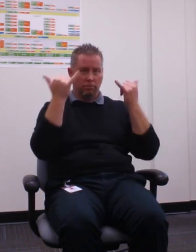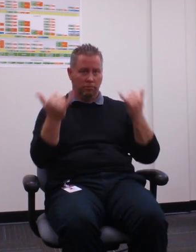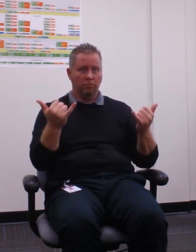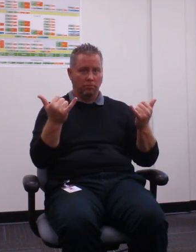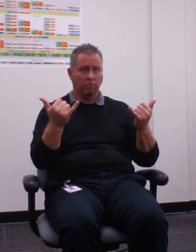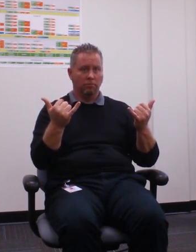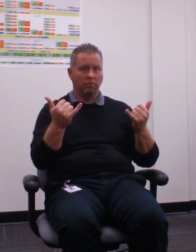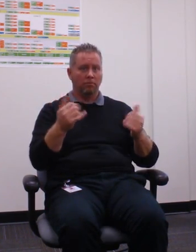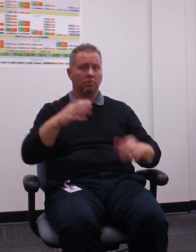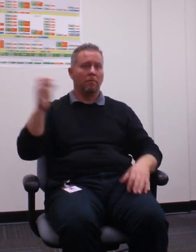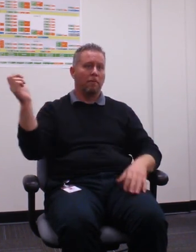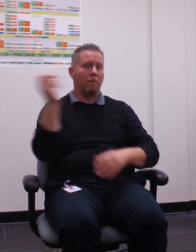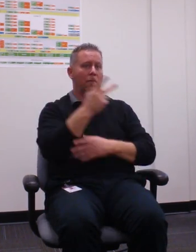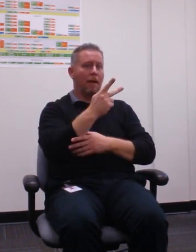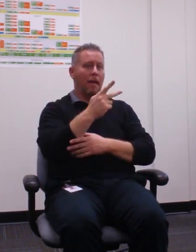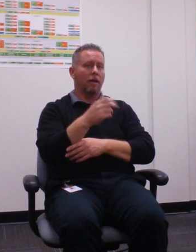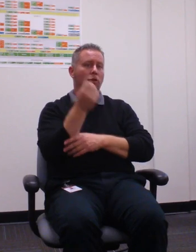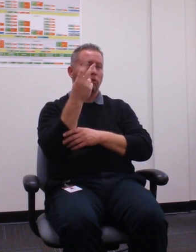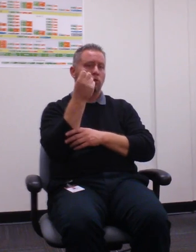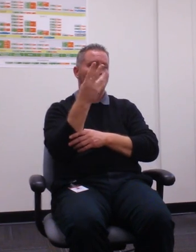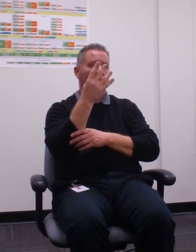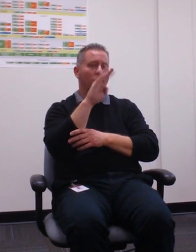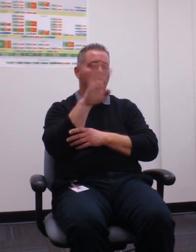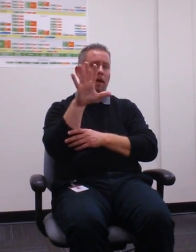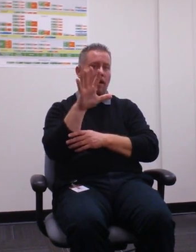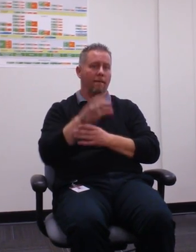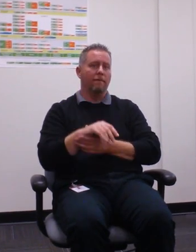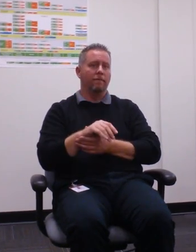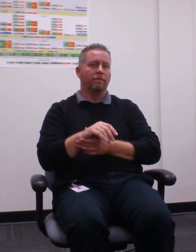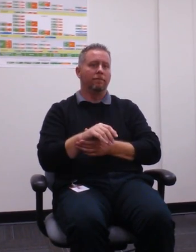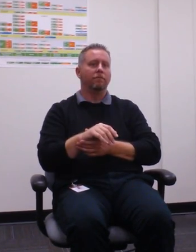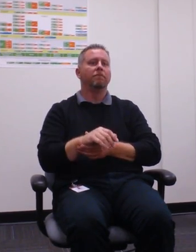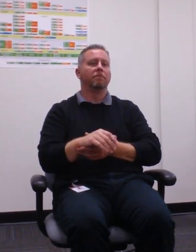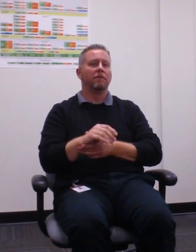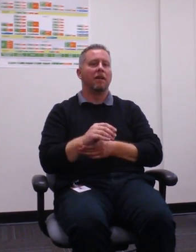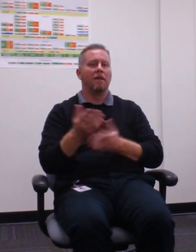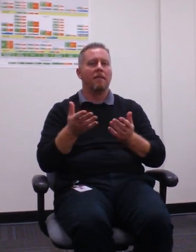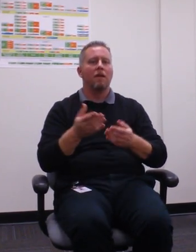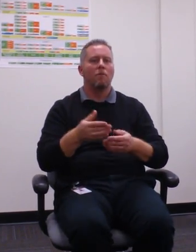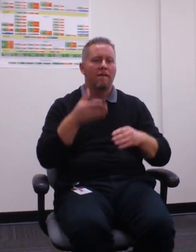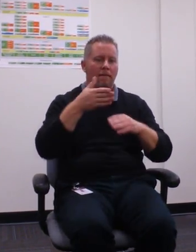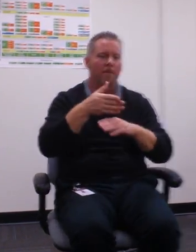Be back at 12:45. And we'll get to the last section.